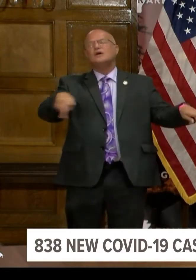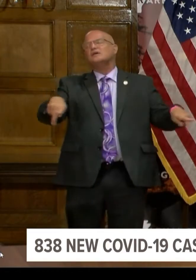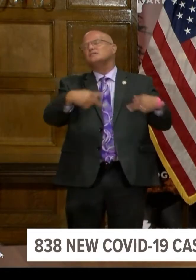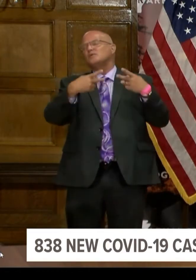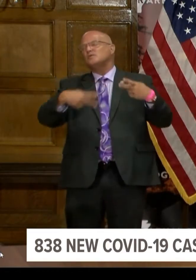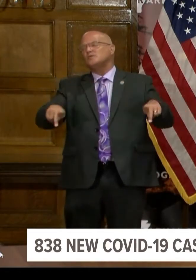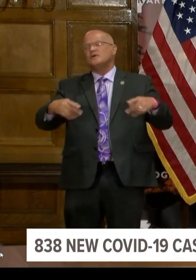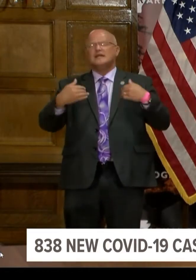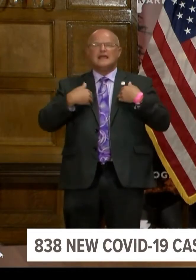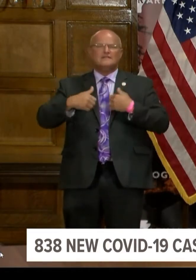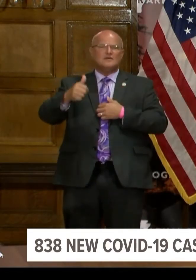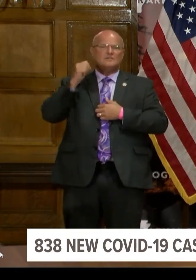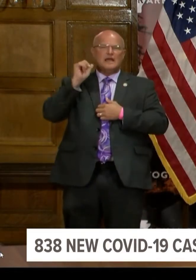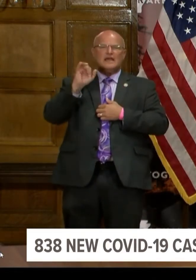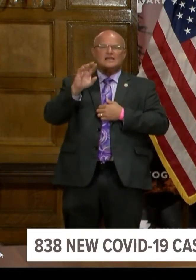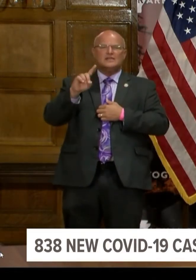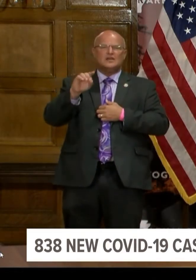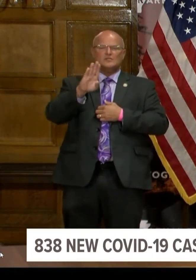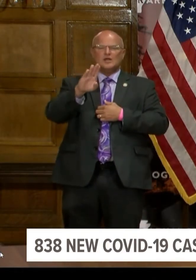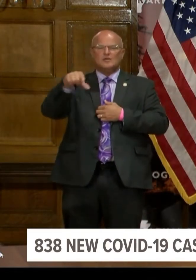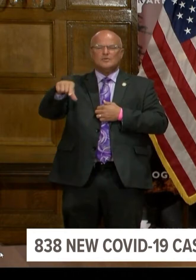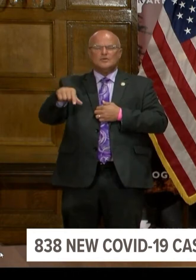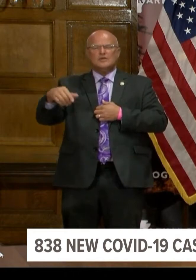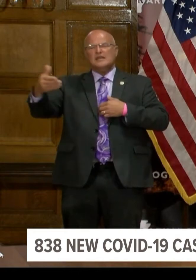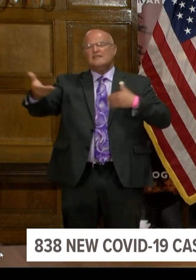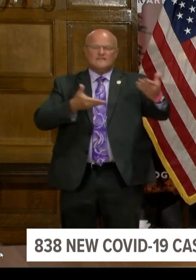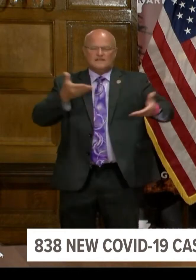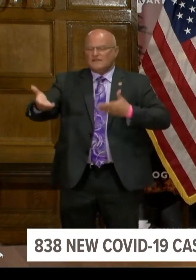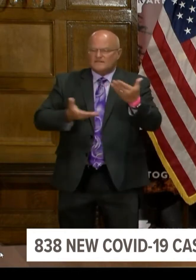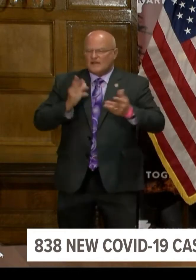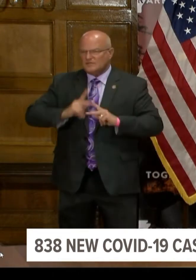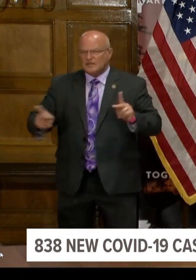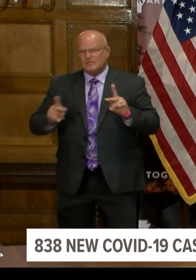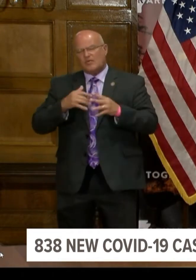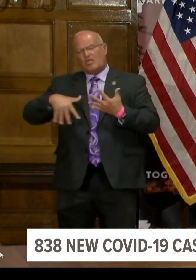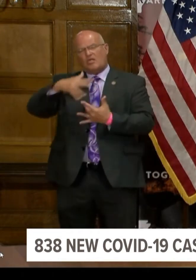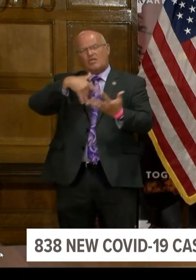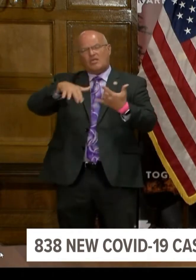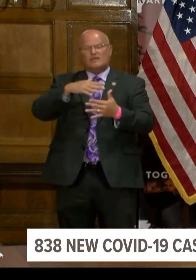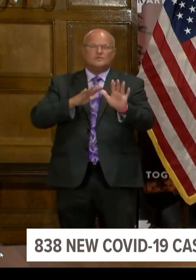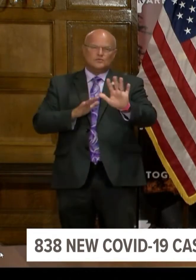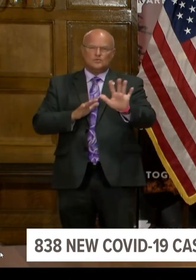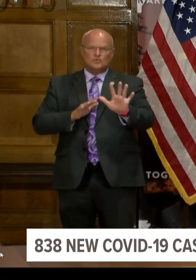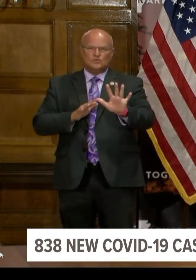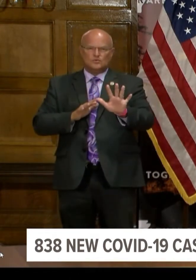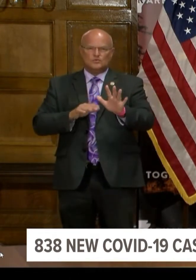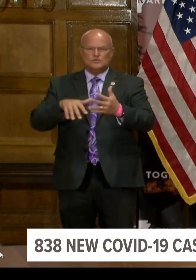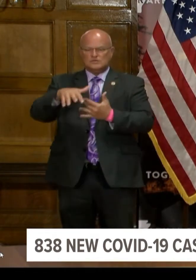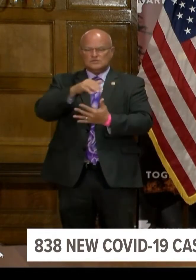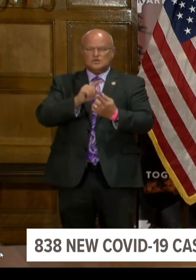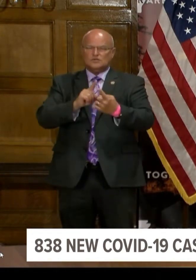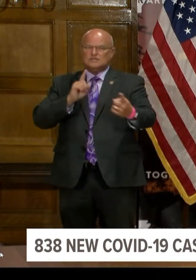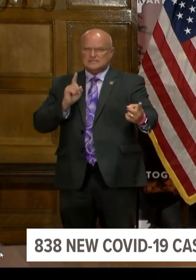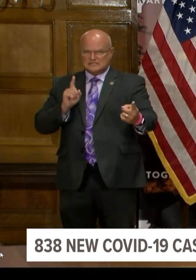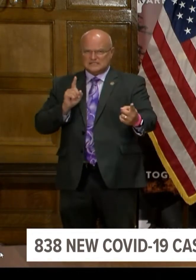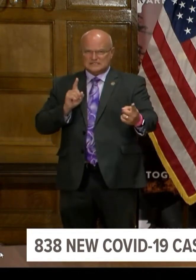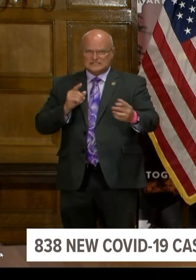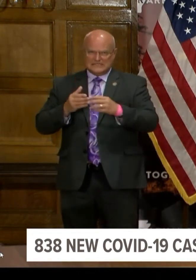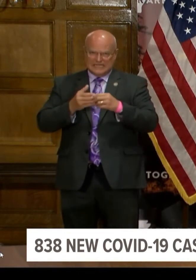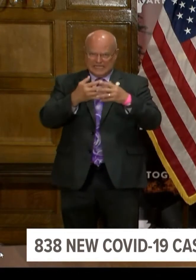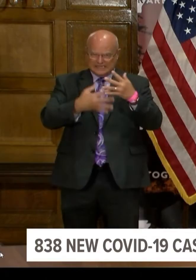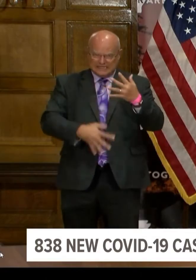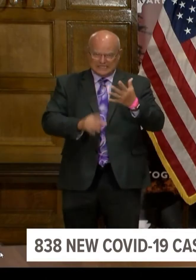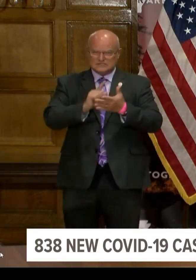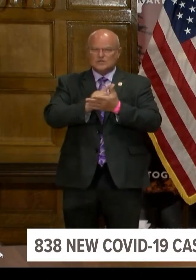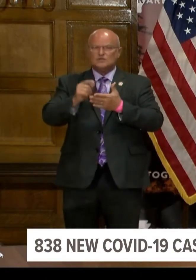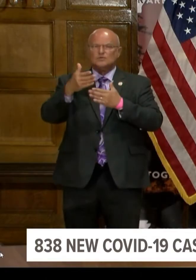backyard barbecue and invite 30 people over. We have to follow the same social distancing weekend guidelines